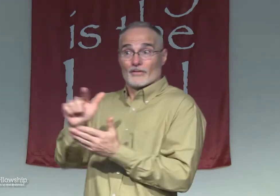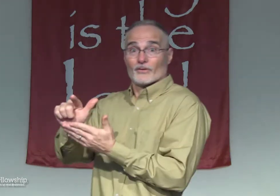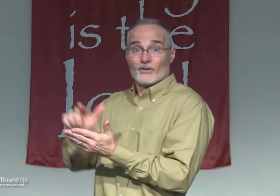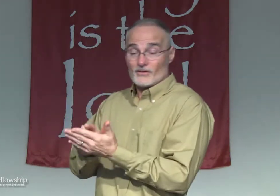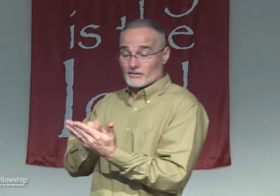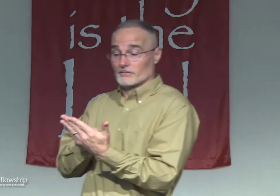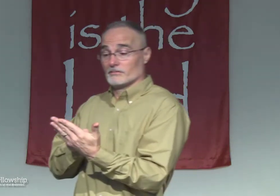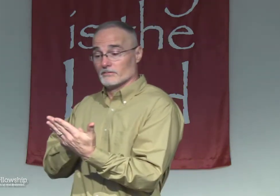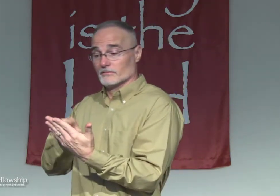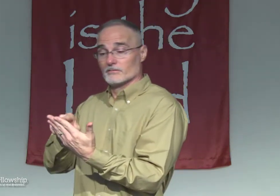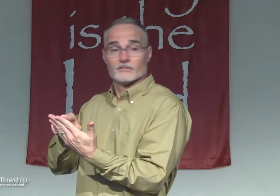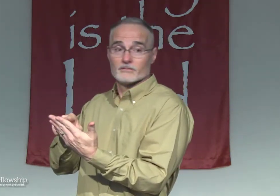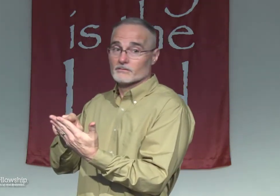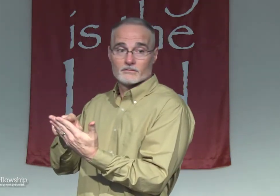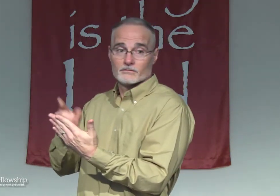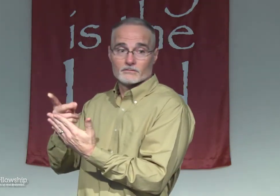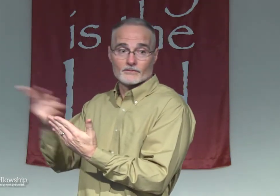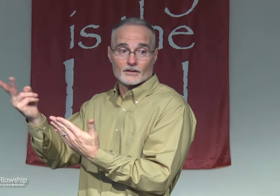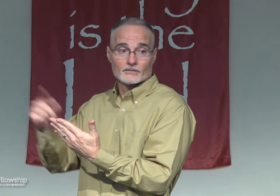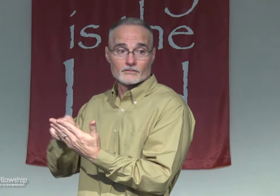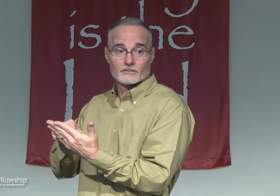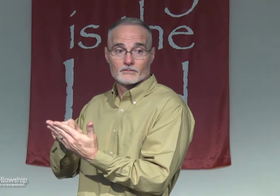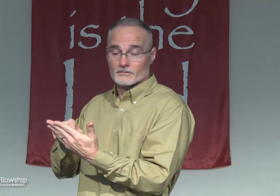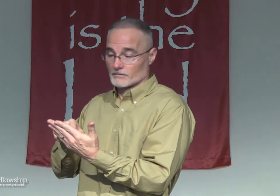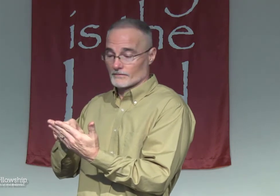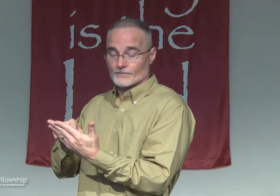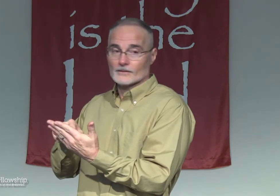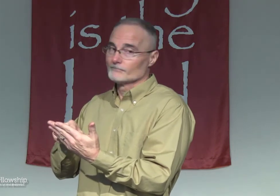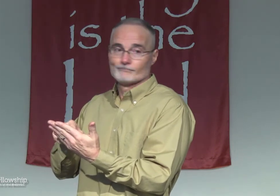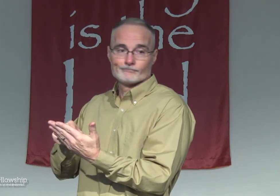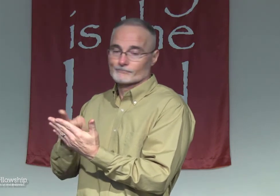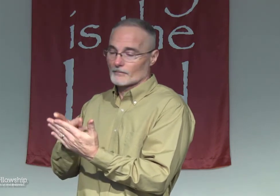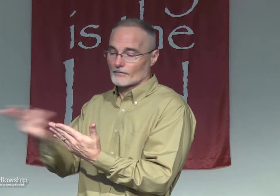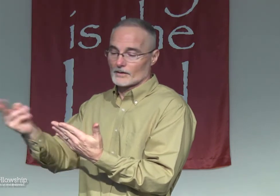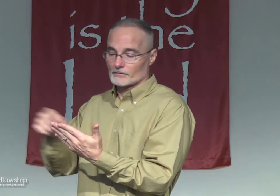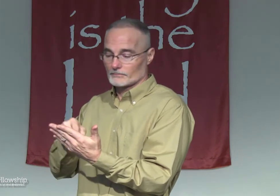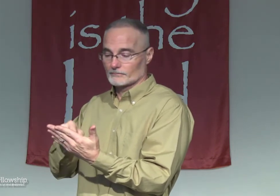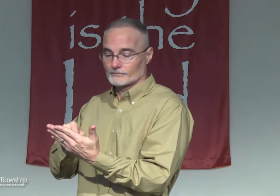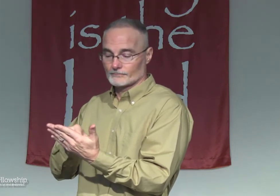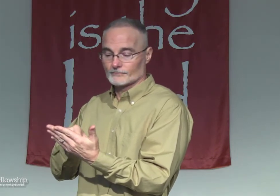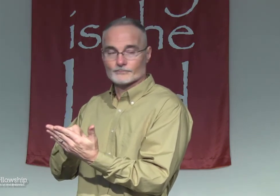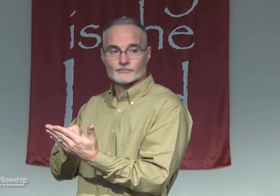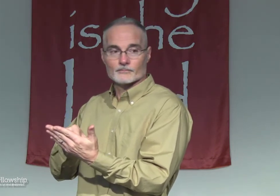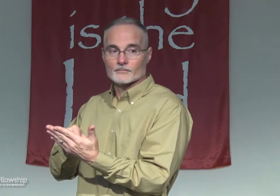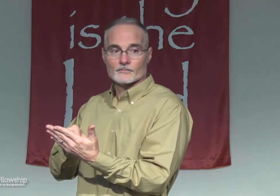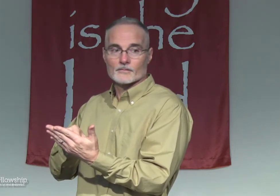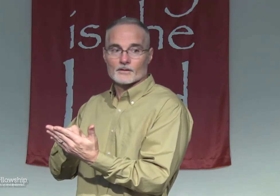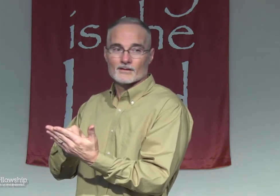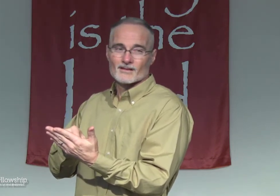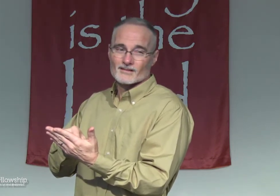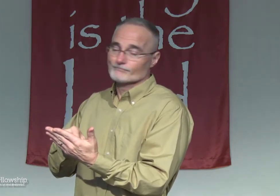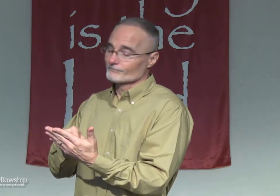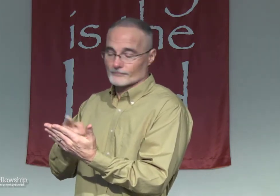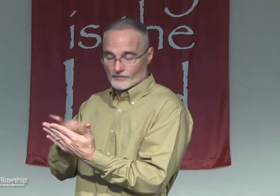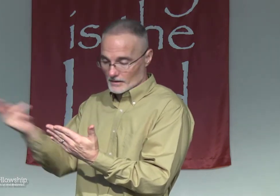Which means comparing your life to His perfect law, you cannot meet